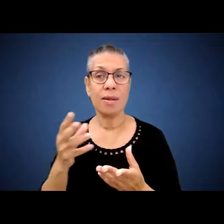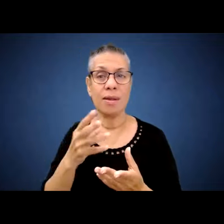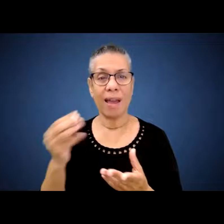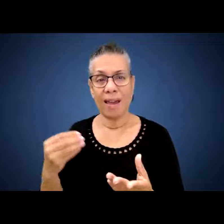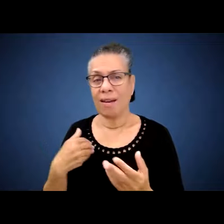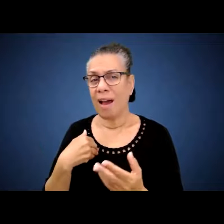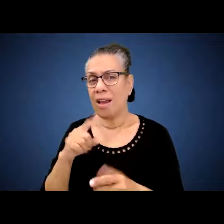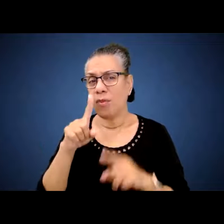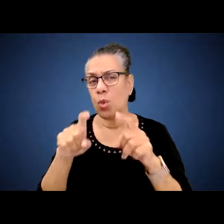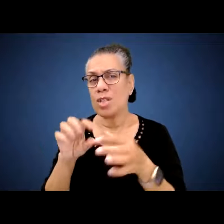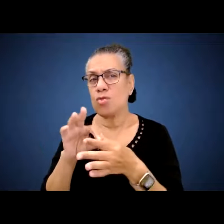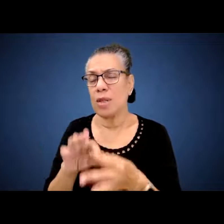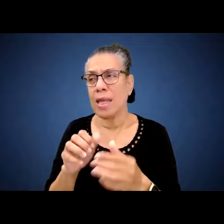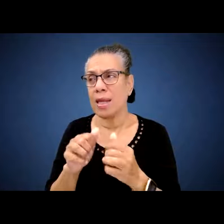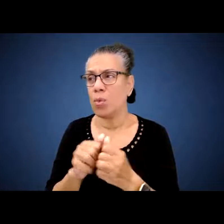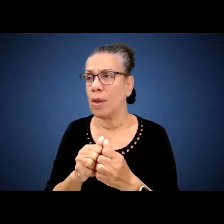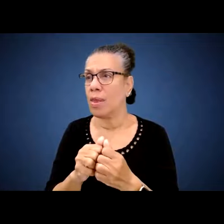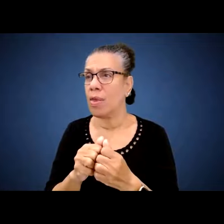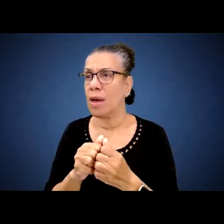questions about the,